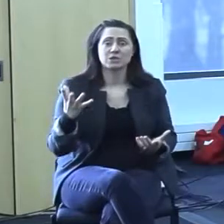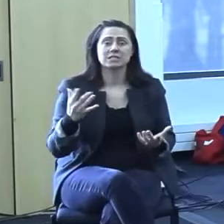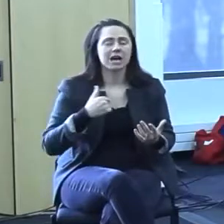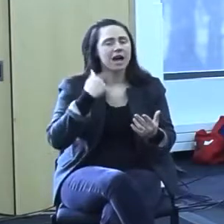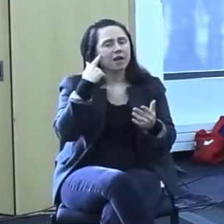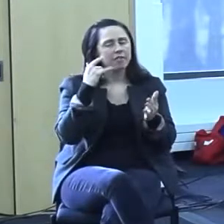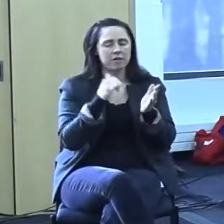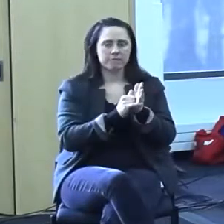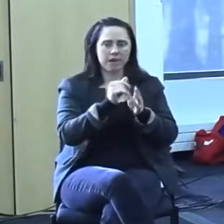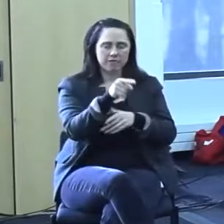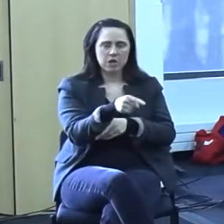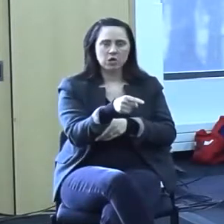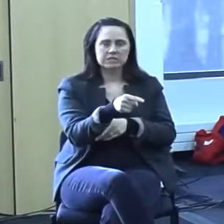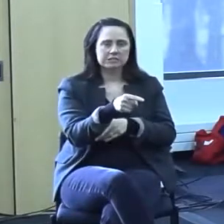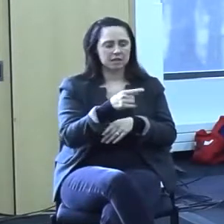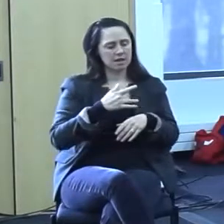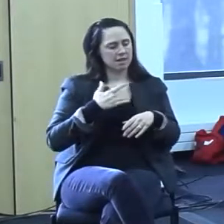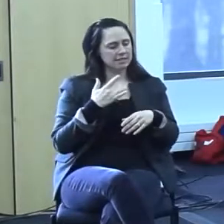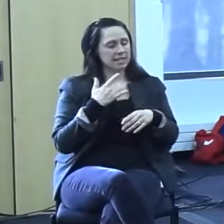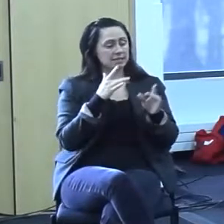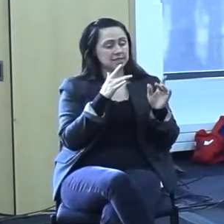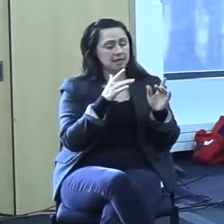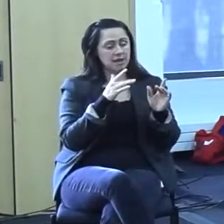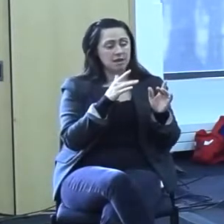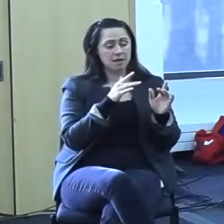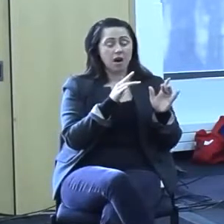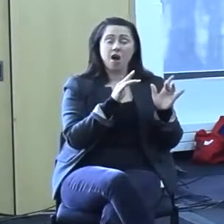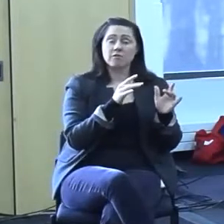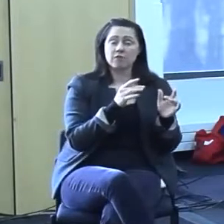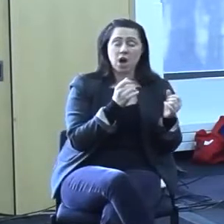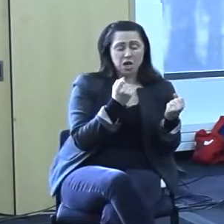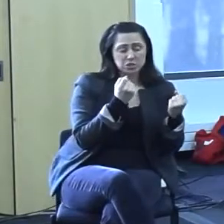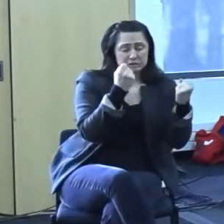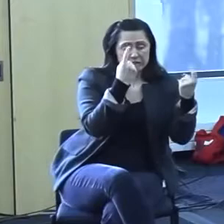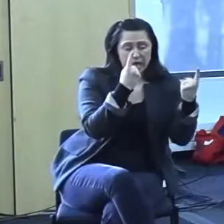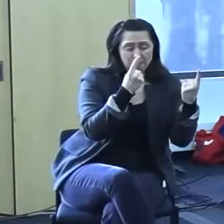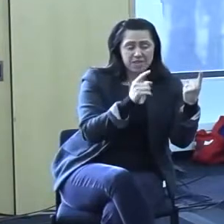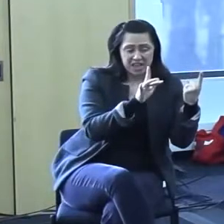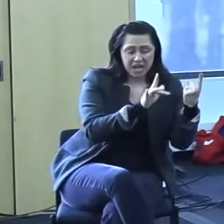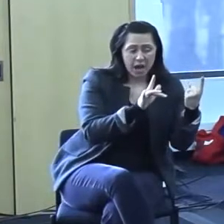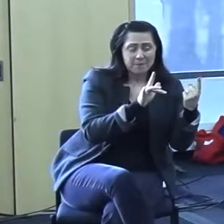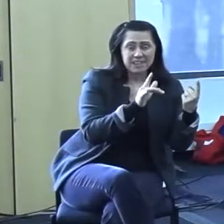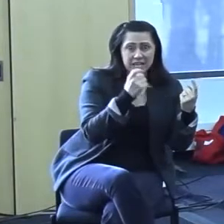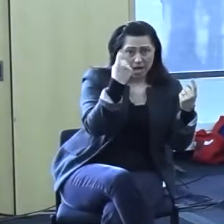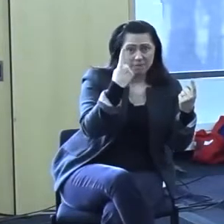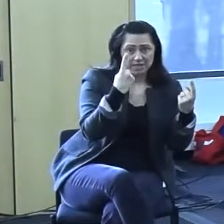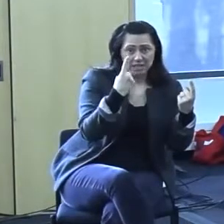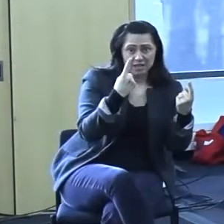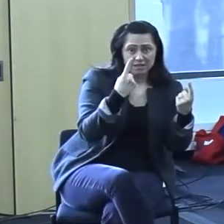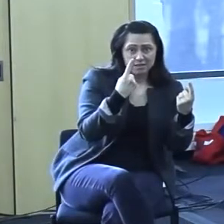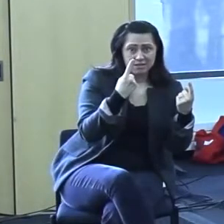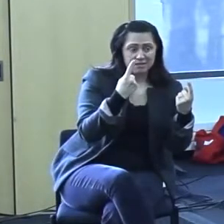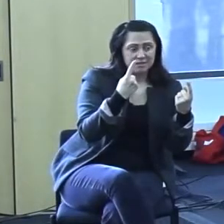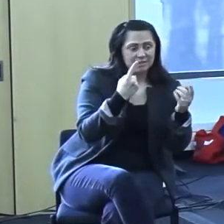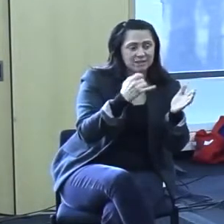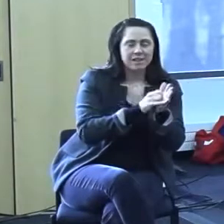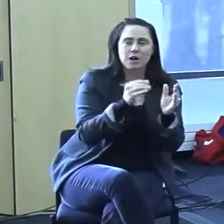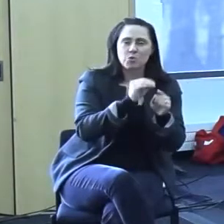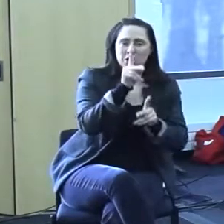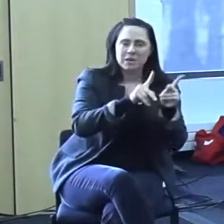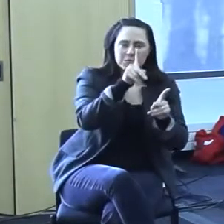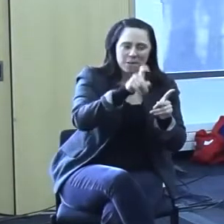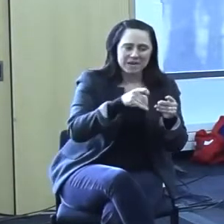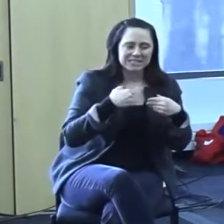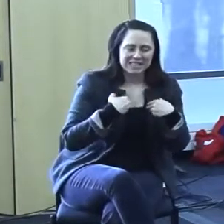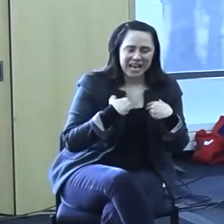I think that there's a sense of empathy that needs to come along with it, that more people have to catch on to in order